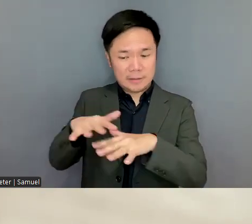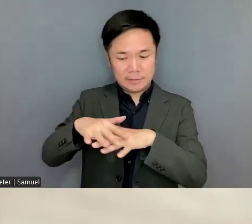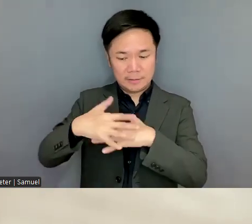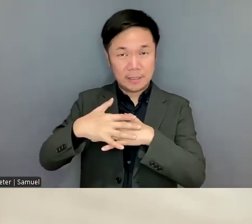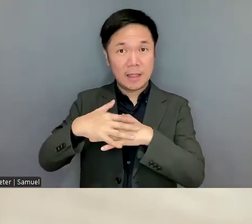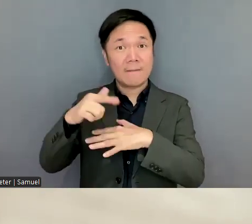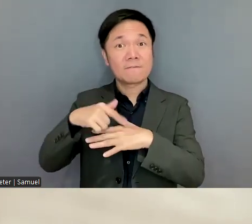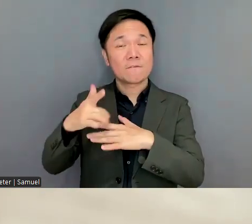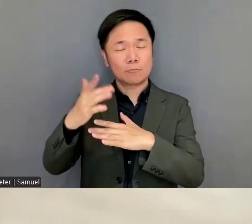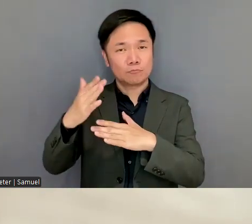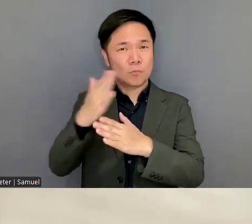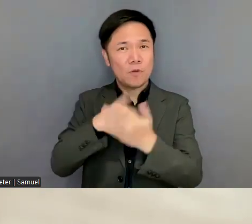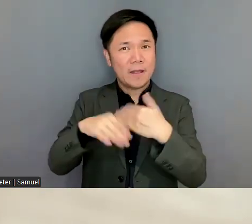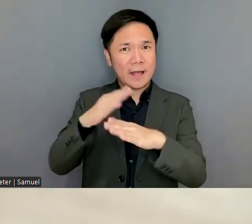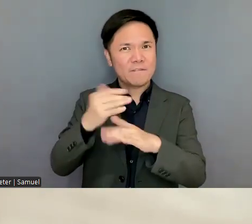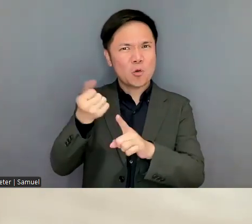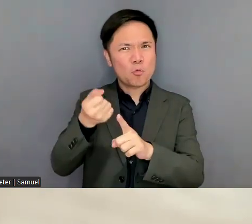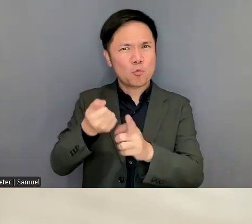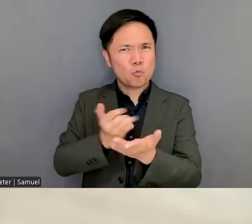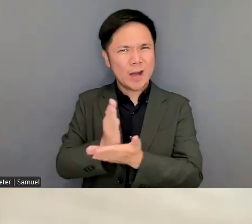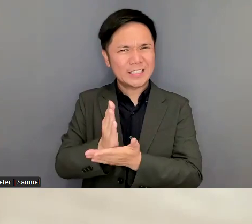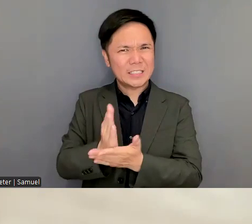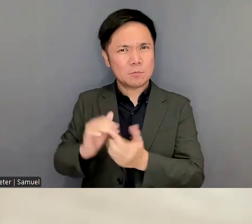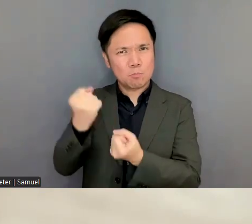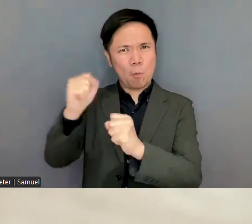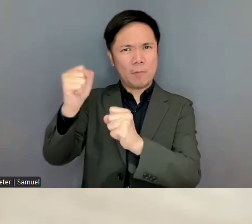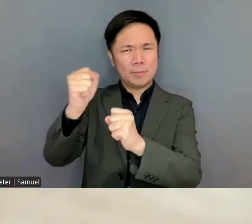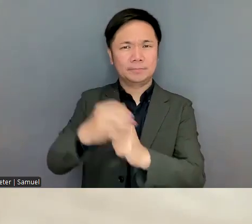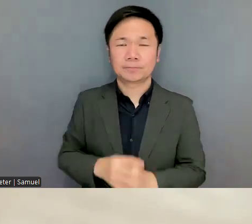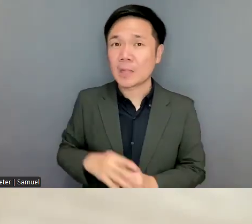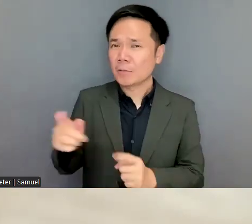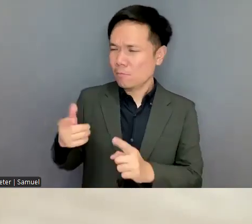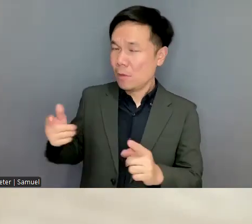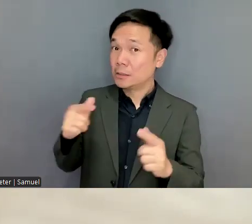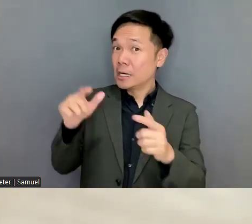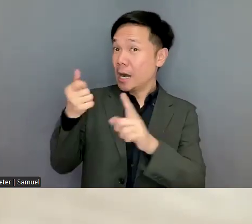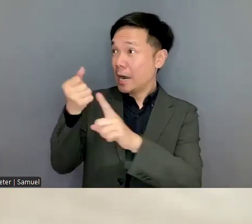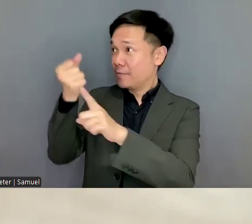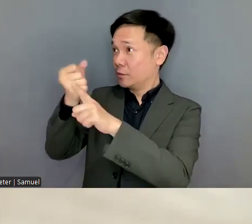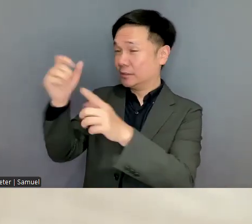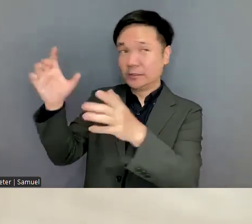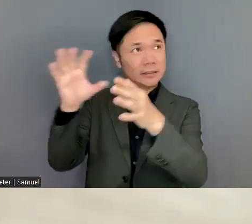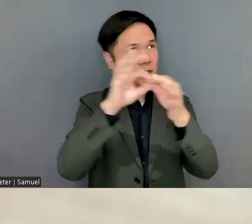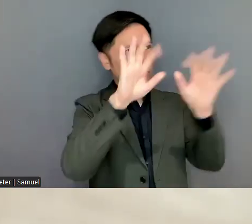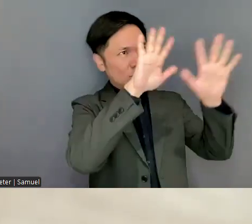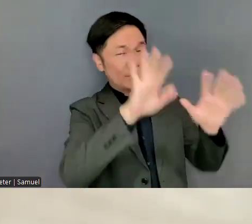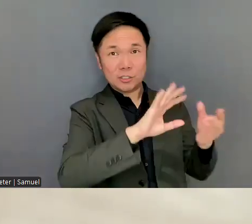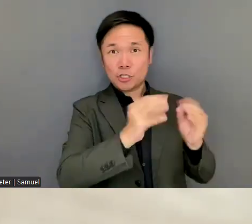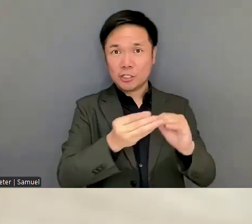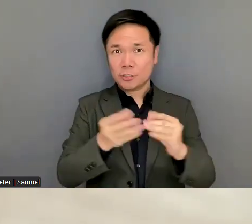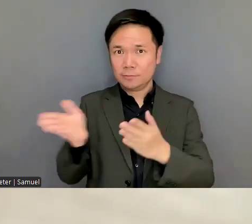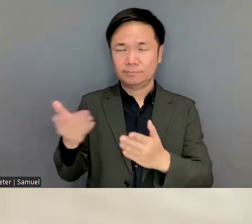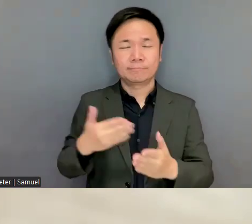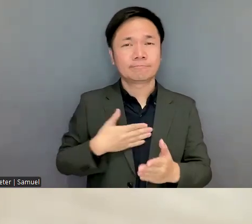the disability rights movement, linking advocacy to issues like climate change. She serves